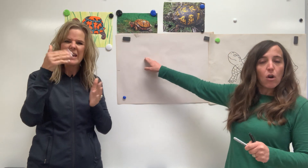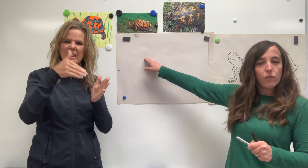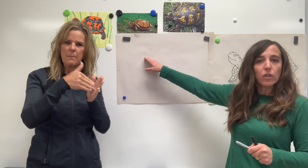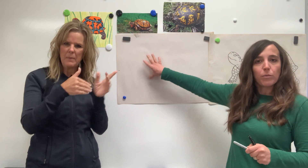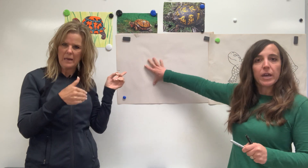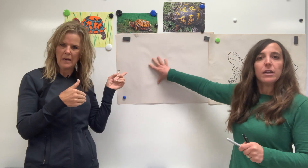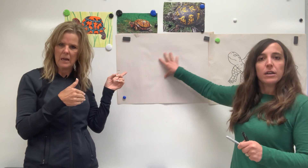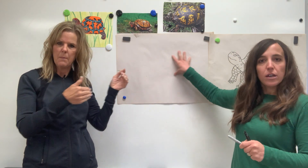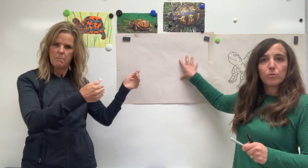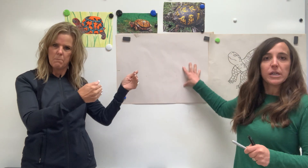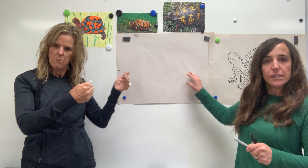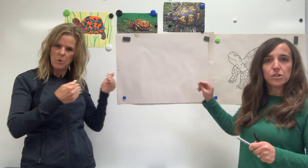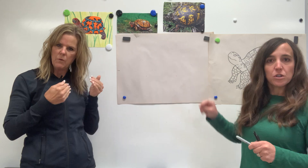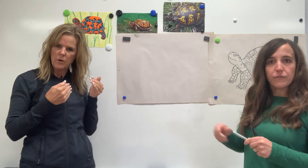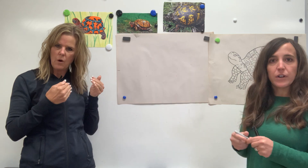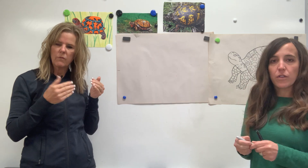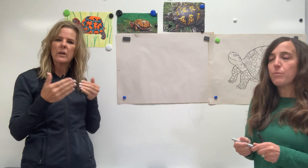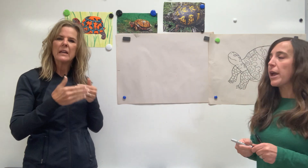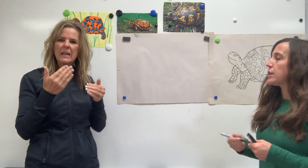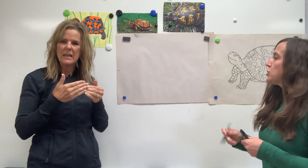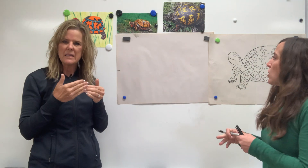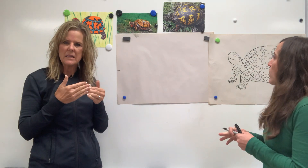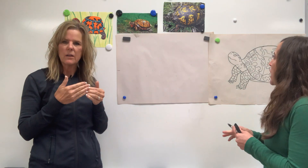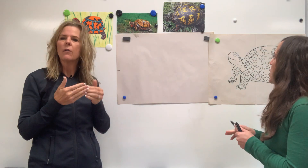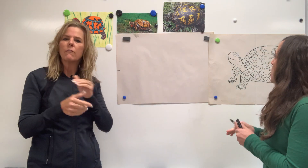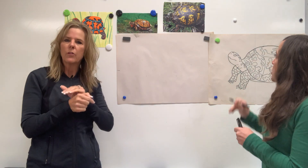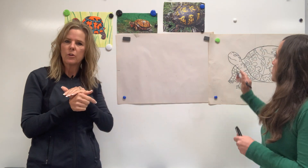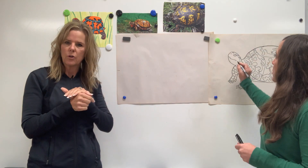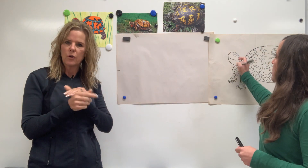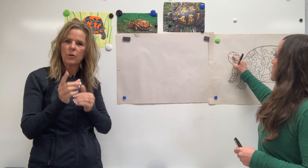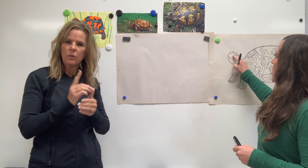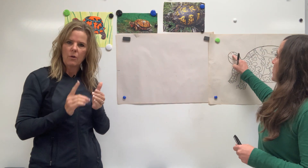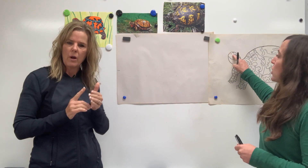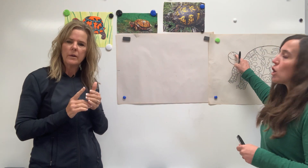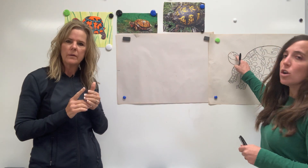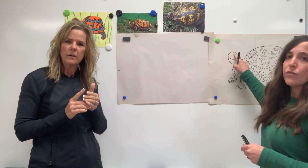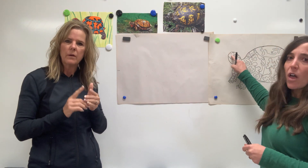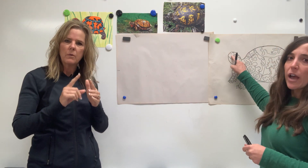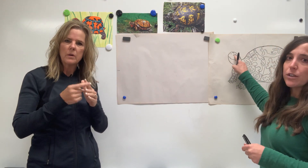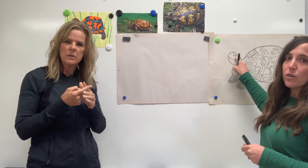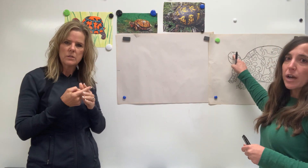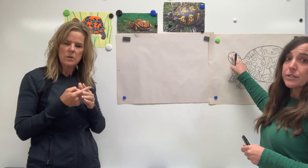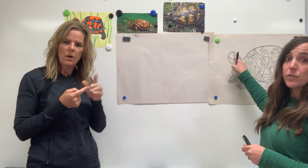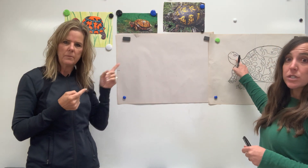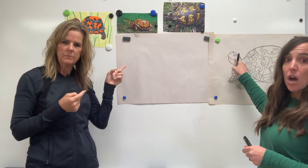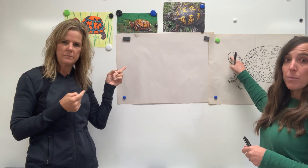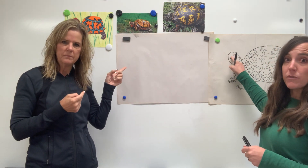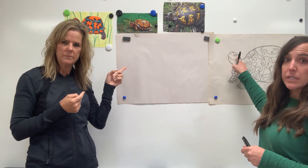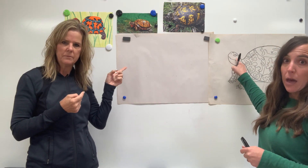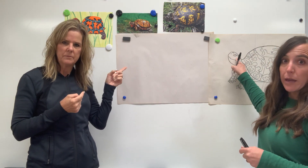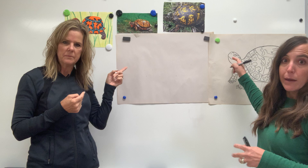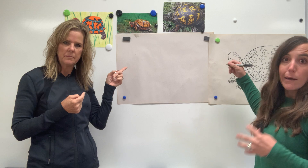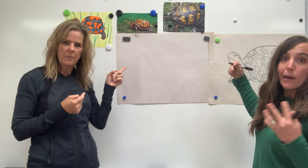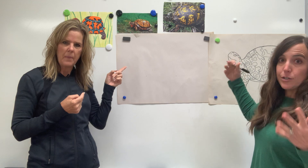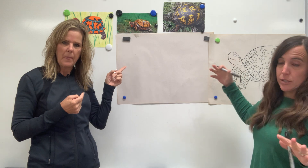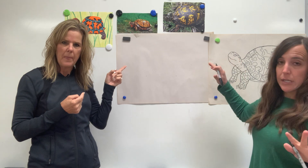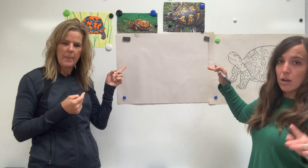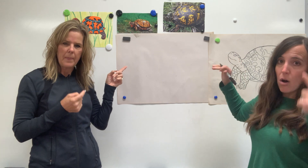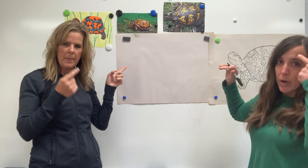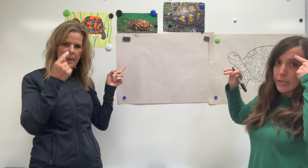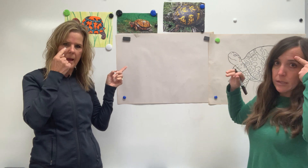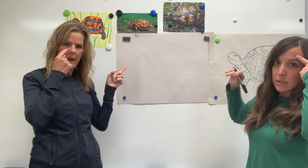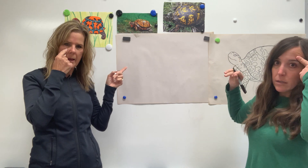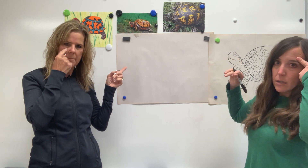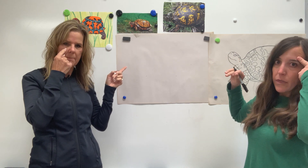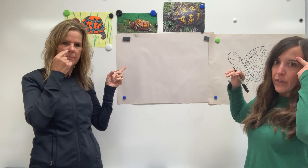I'd move it over a little bit. He'll be easier to fit on the page, okay? So we're gonna start with a curved line, you guys, for the top of his eye. And just